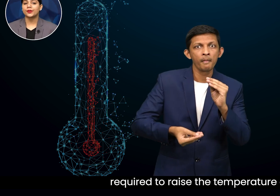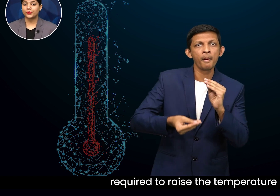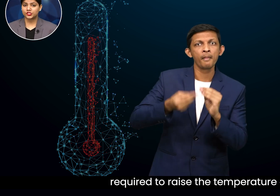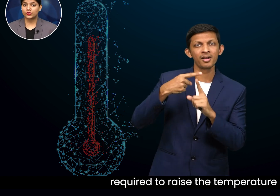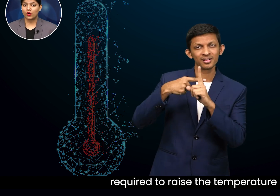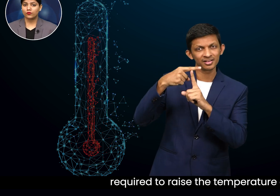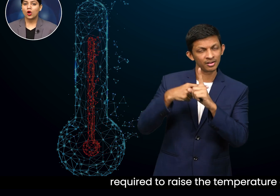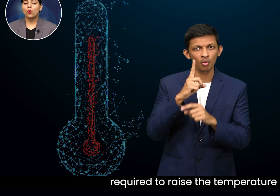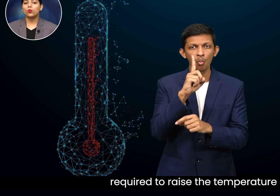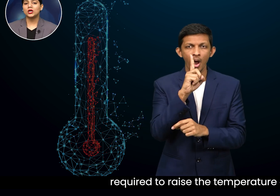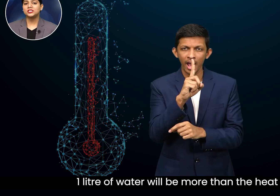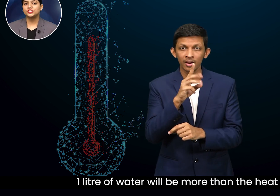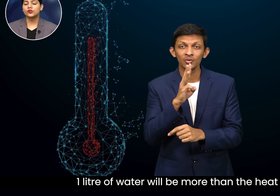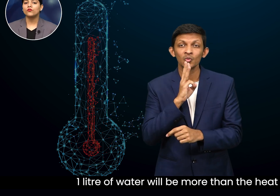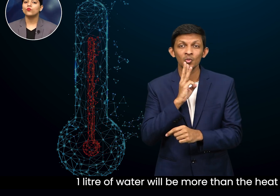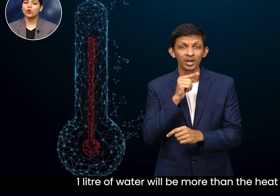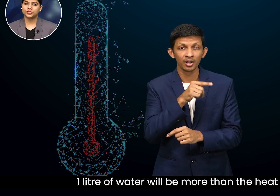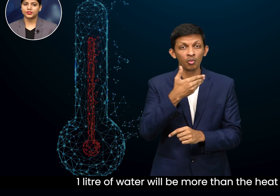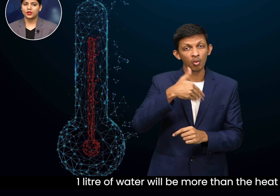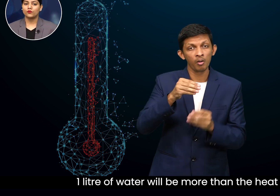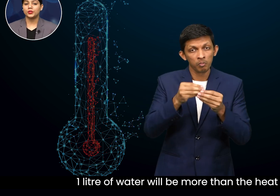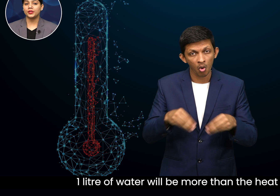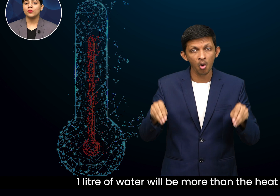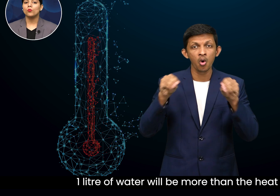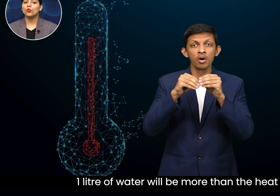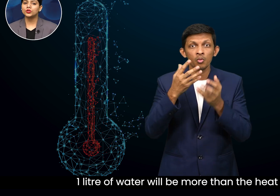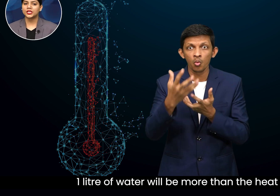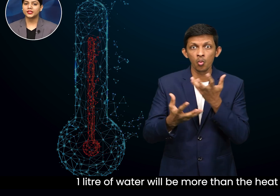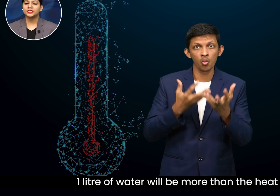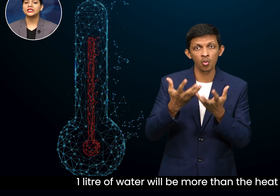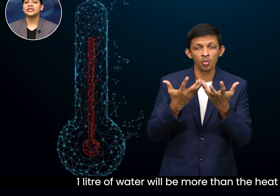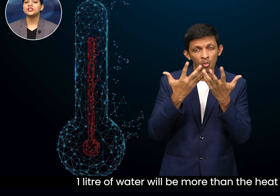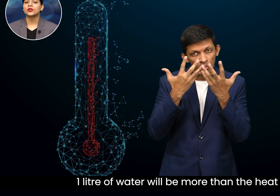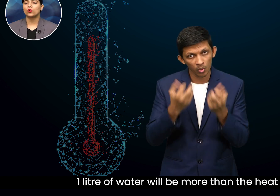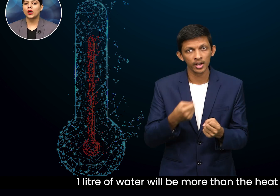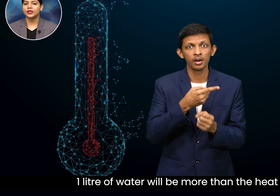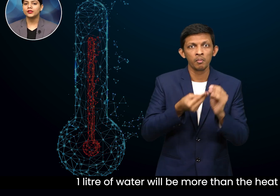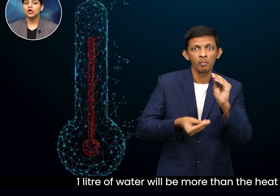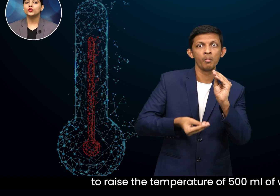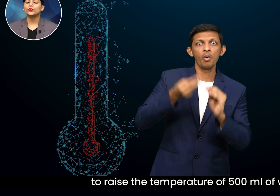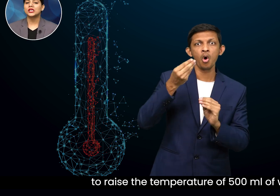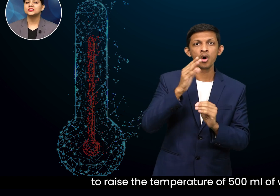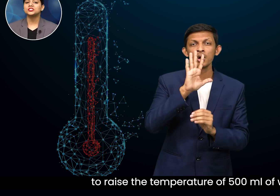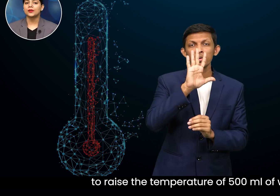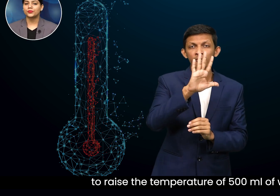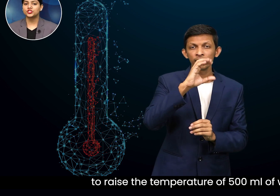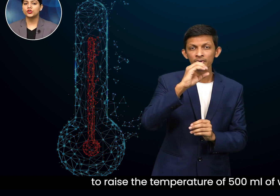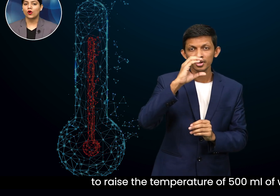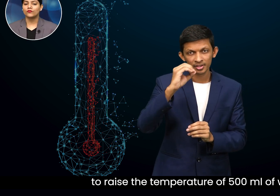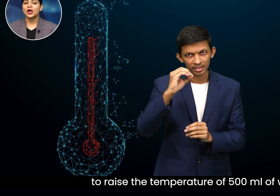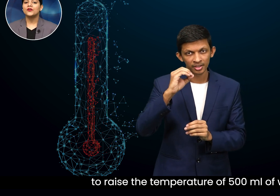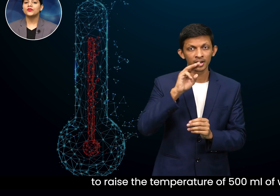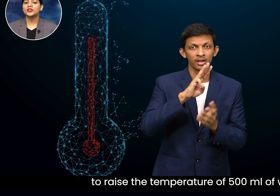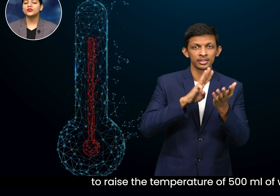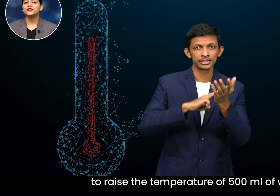raise the temperature of 1 liter of water will be more than the heat required to raise the temperature